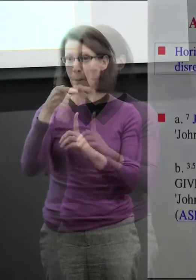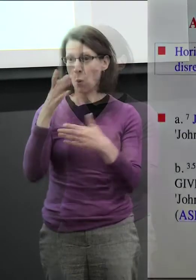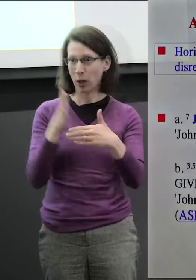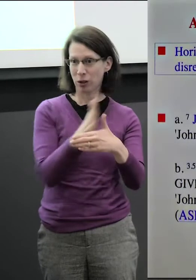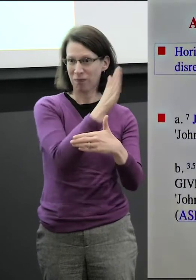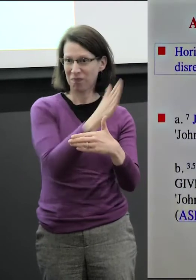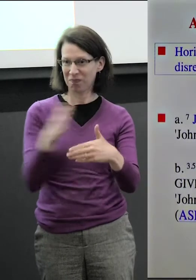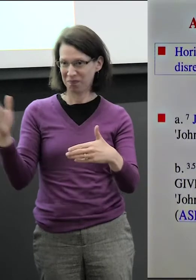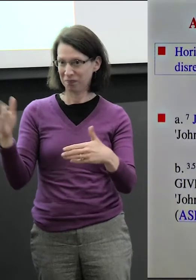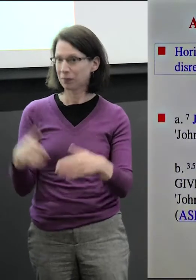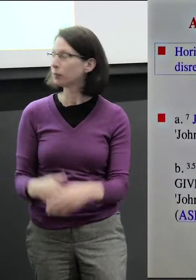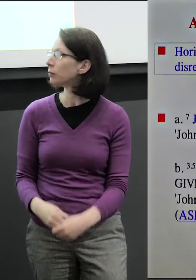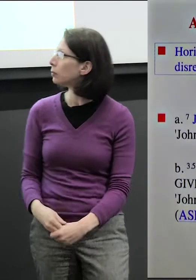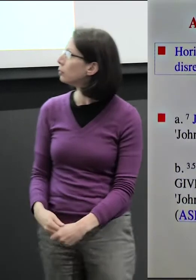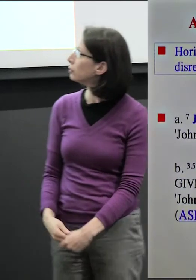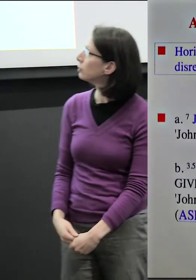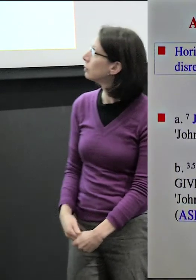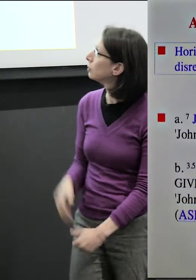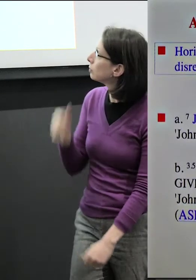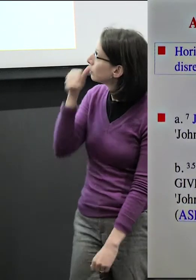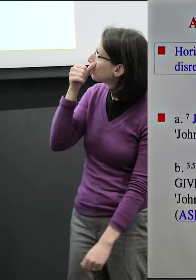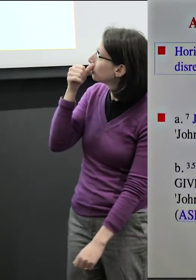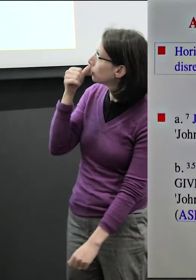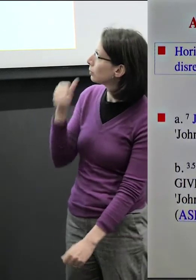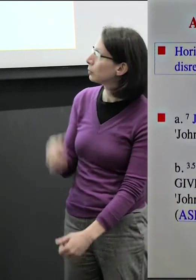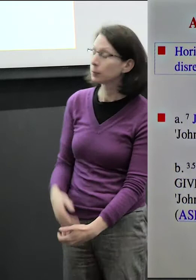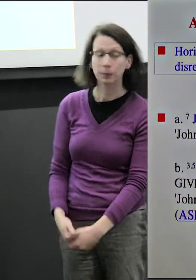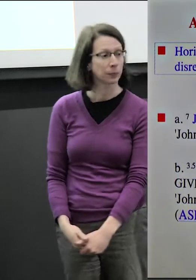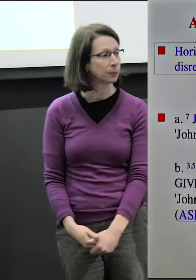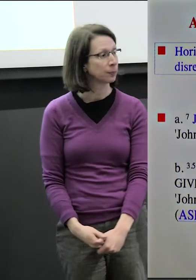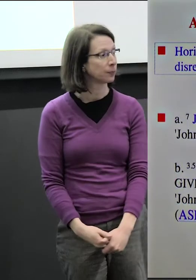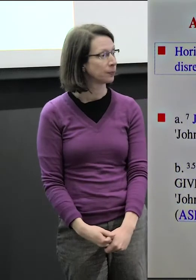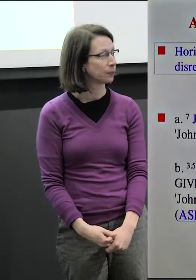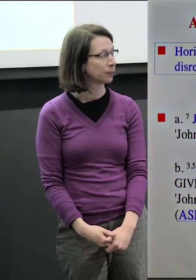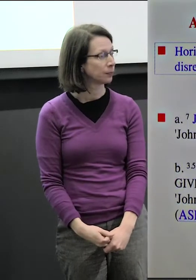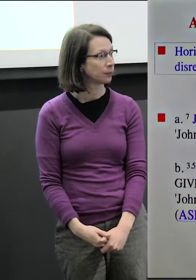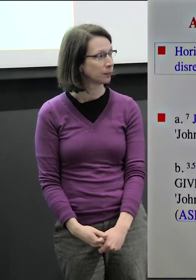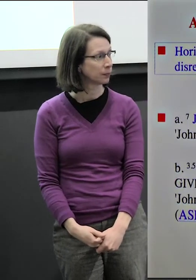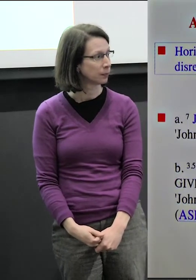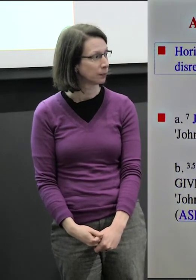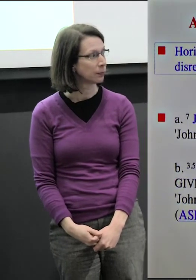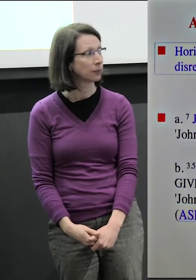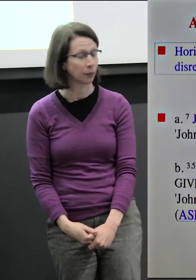Okay, and the important thing is